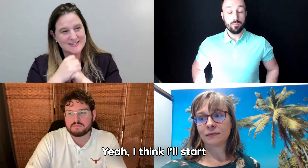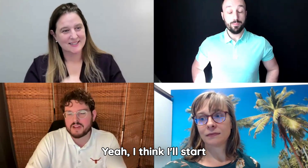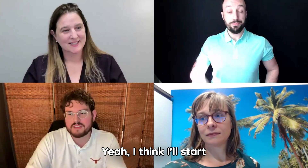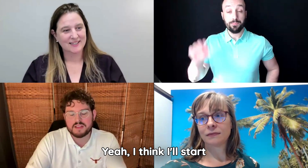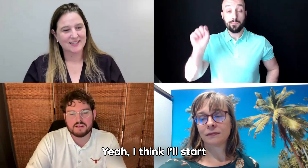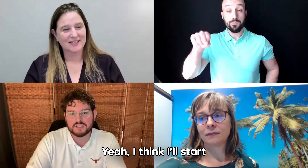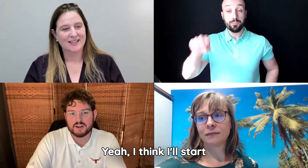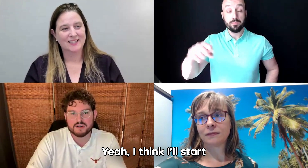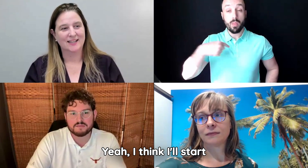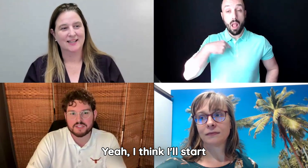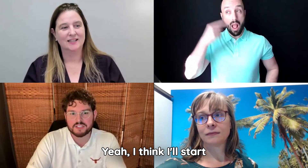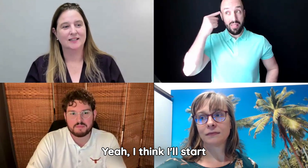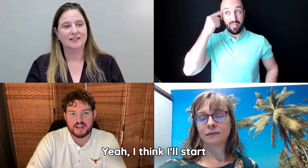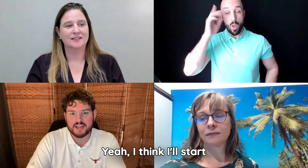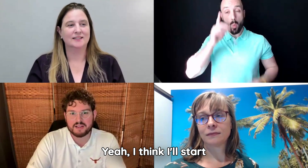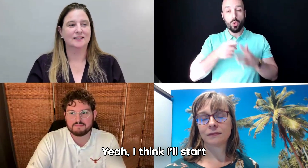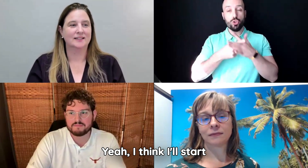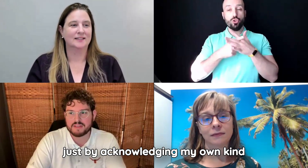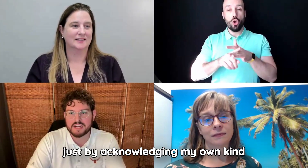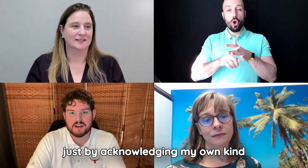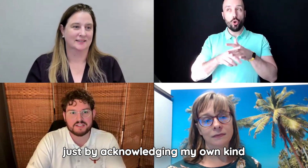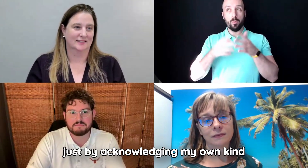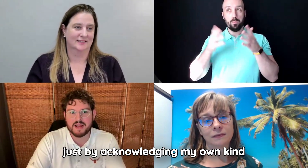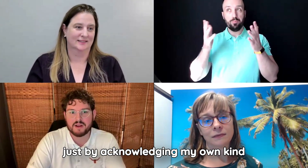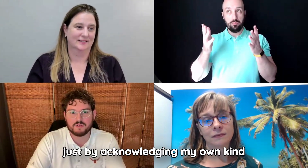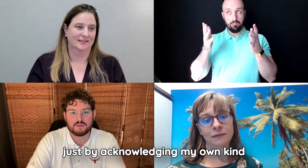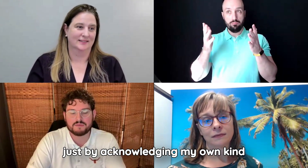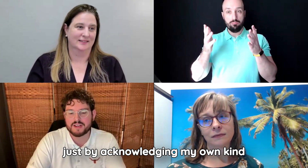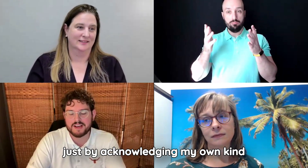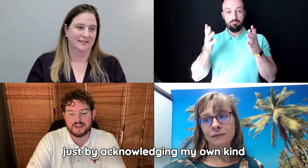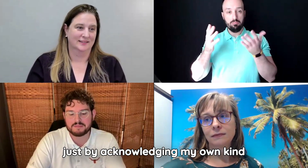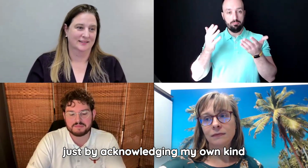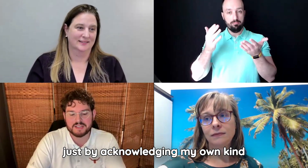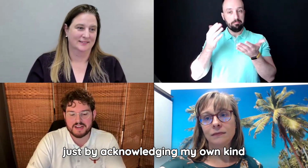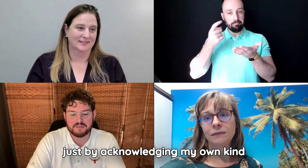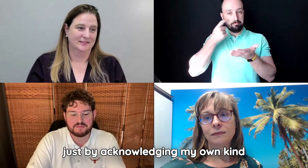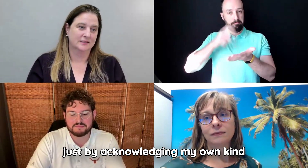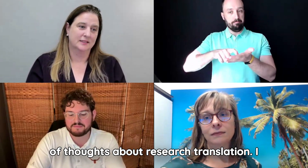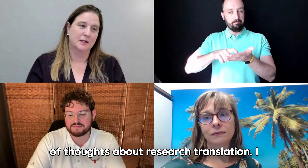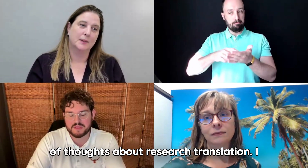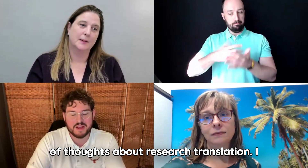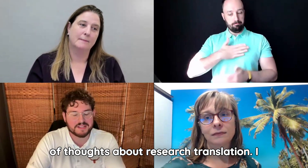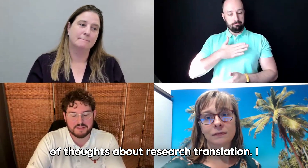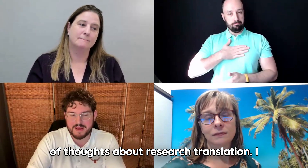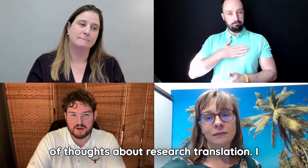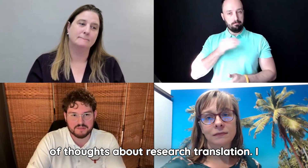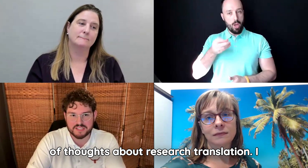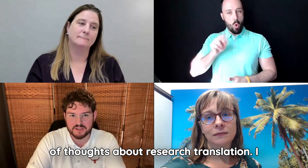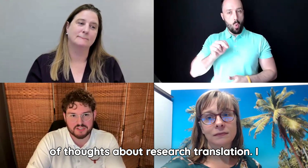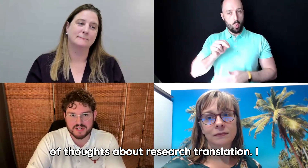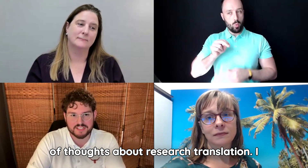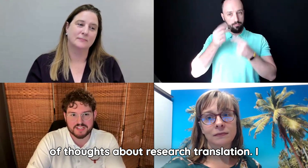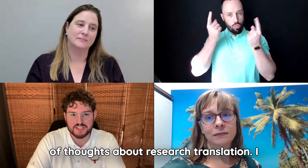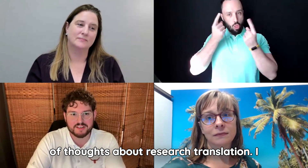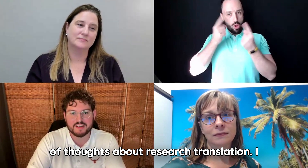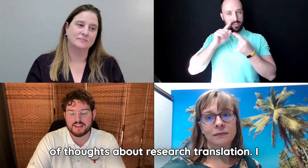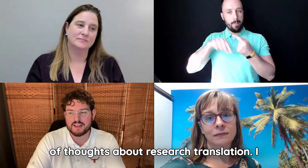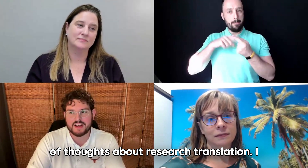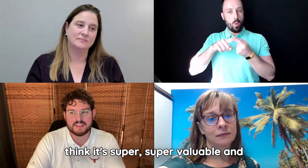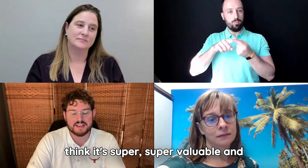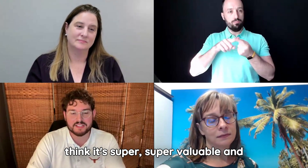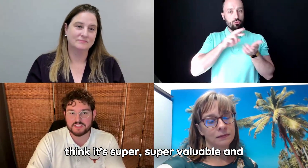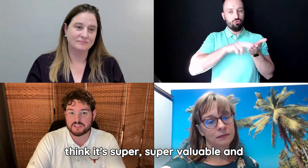Yeah, I think I'll start just by acknowledging my own kind of thoughts about research